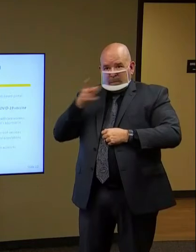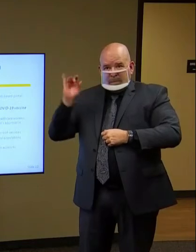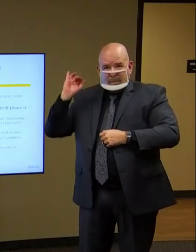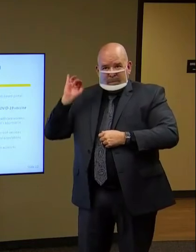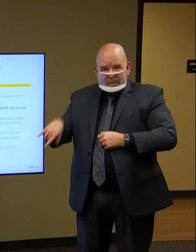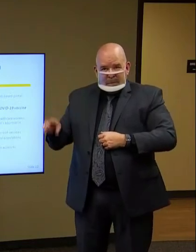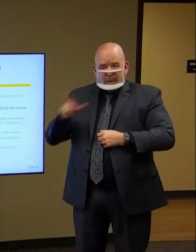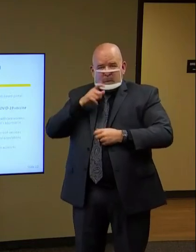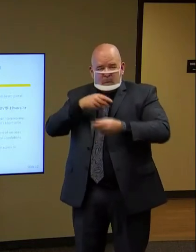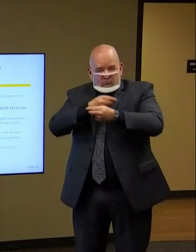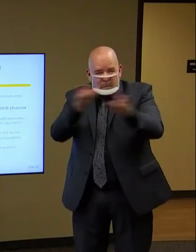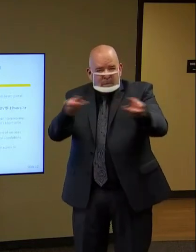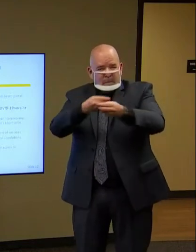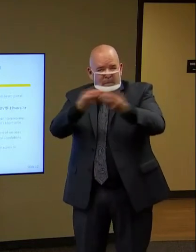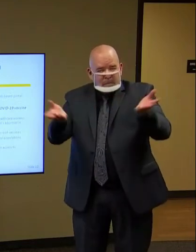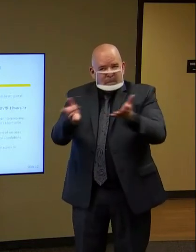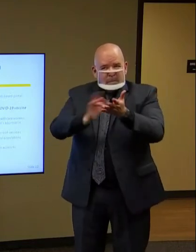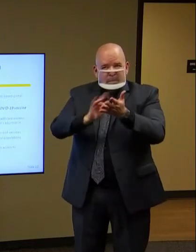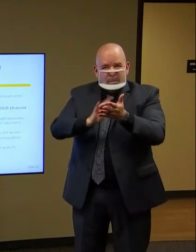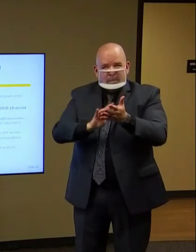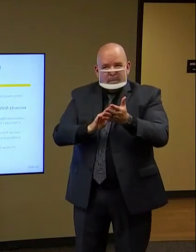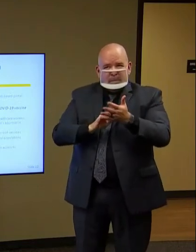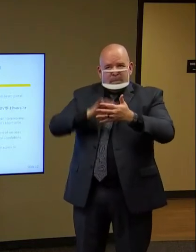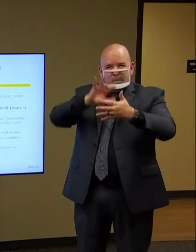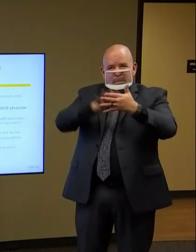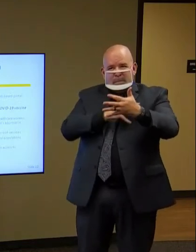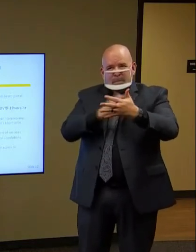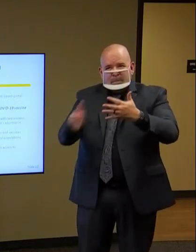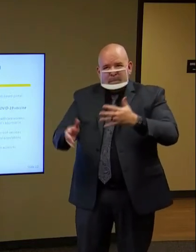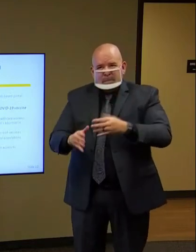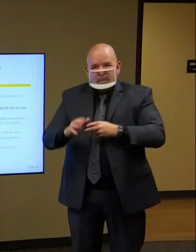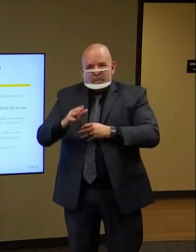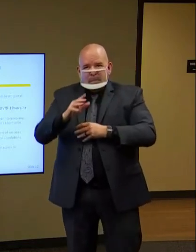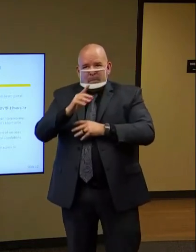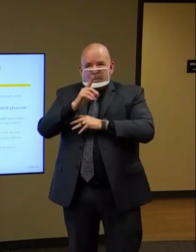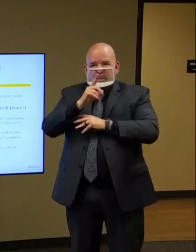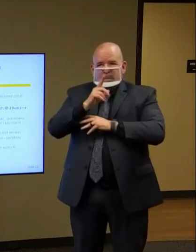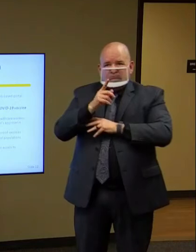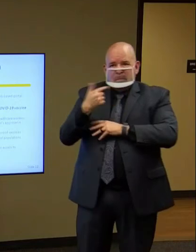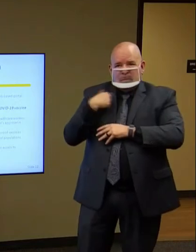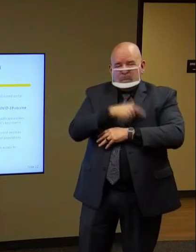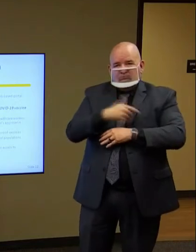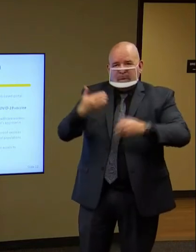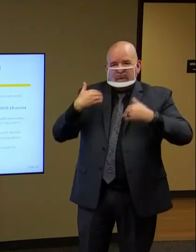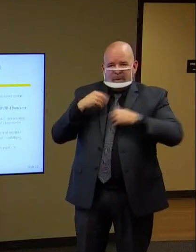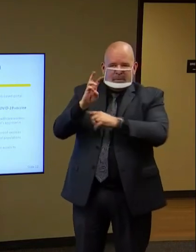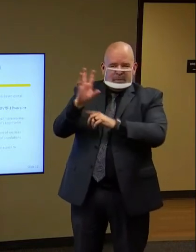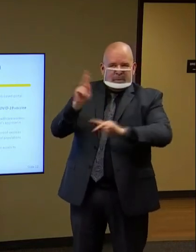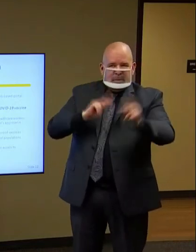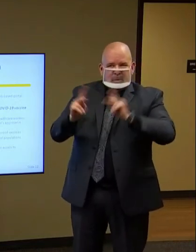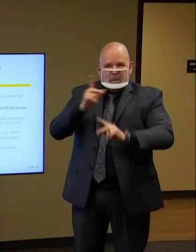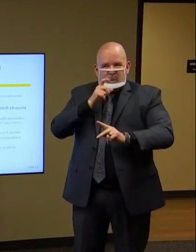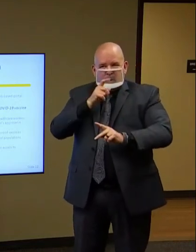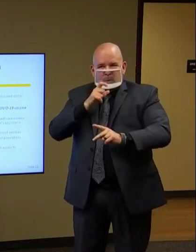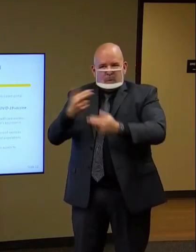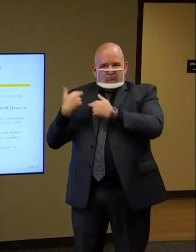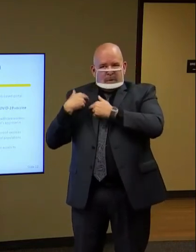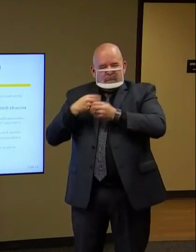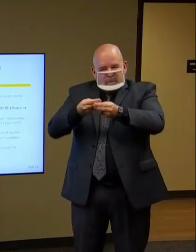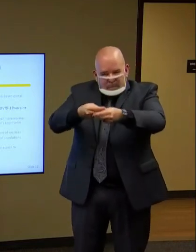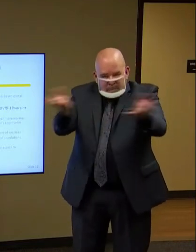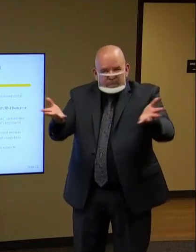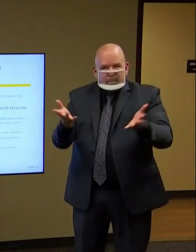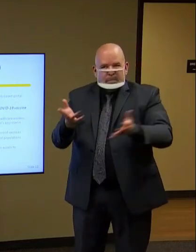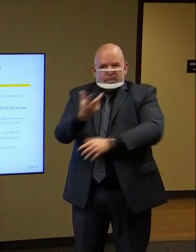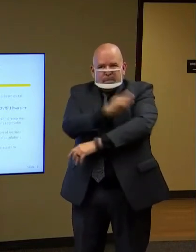560 providers in just Dallas County alone that have signed up, including pharmacies and individual providers. The next phase is where we are